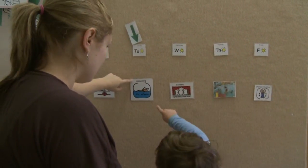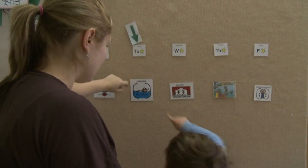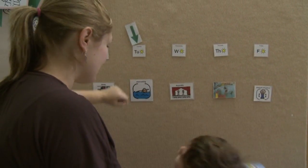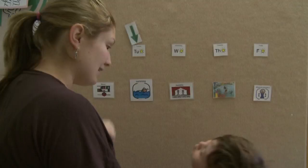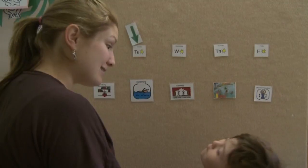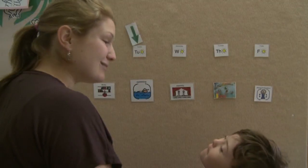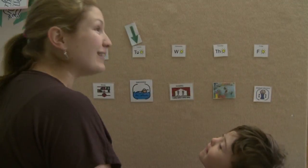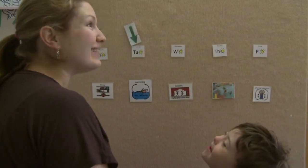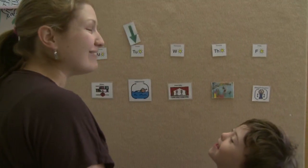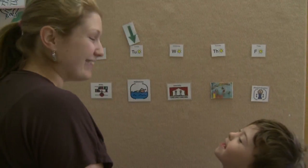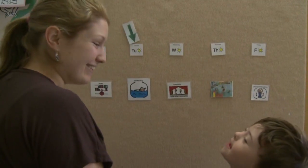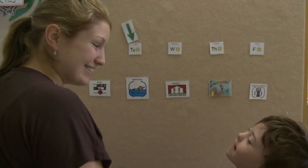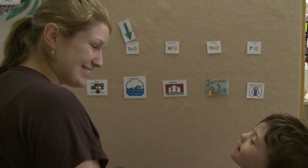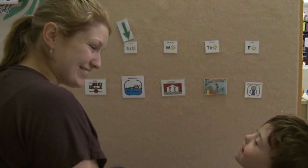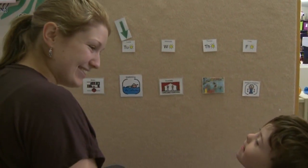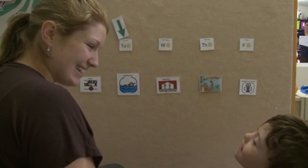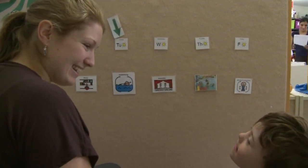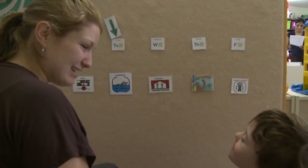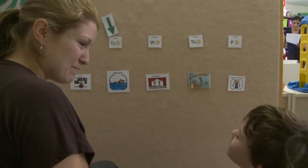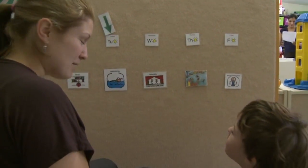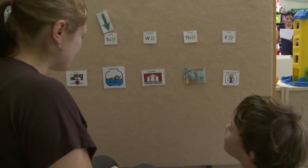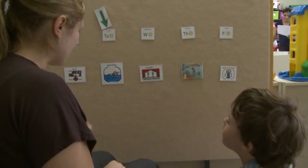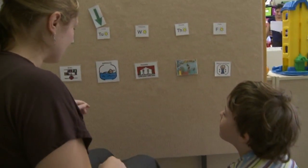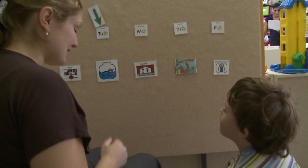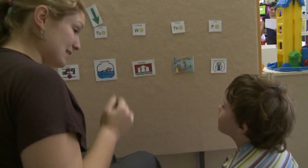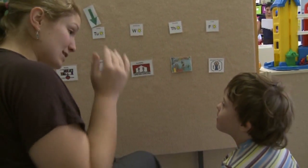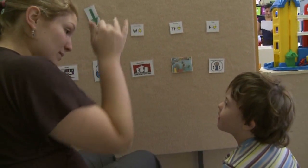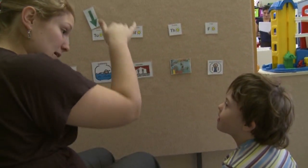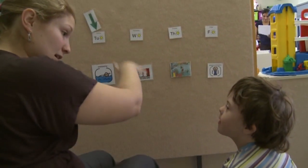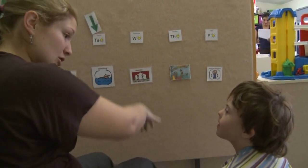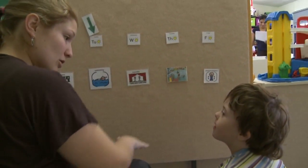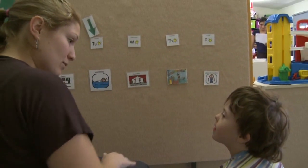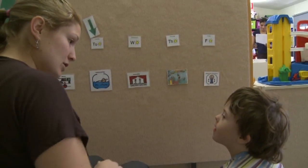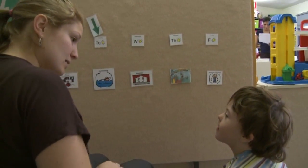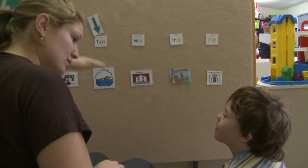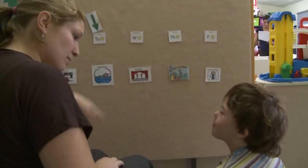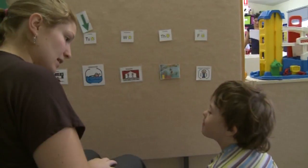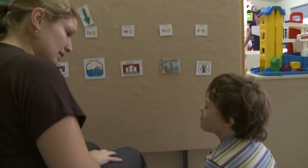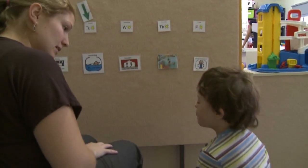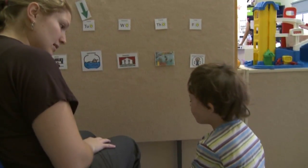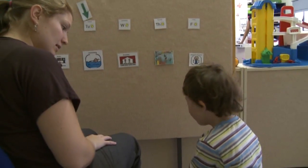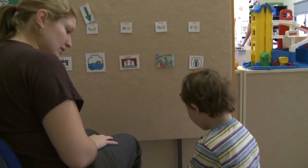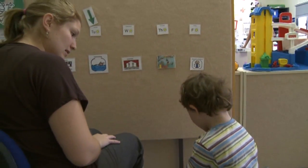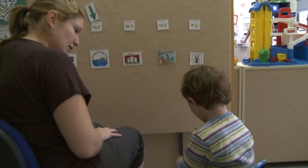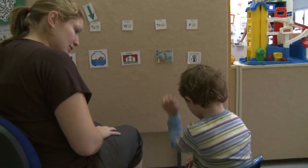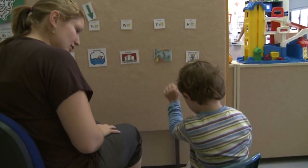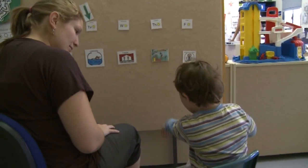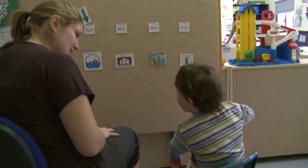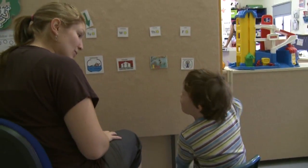pool. Swimming pool, good talking. Mrs. Atkins does swimming. Can you show me what you do at swimming? Notice how Andrea adds comments and